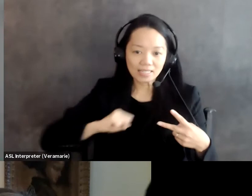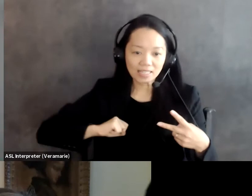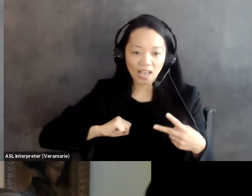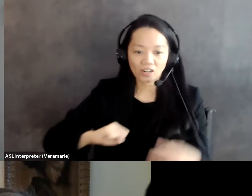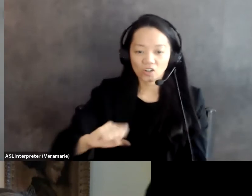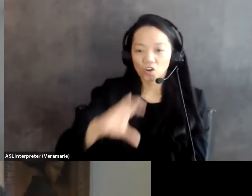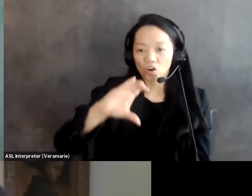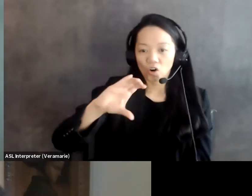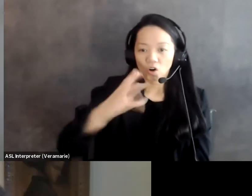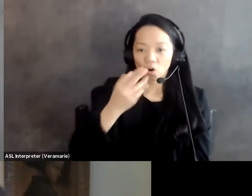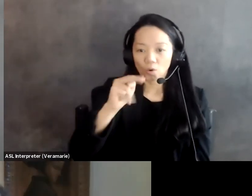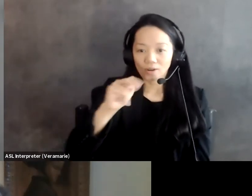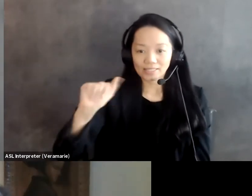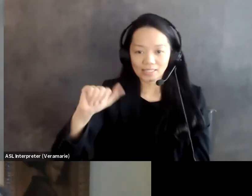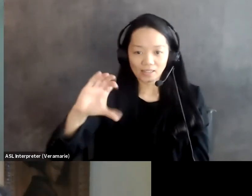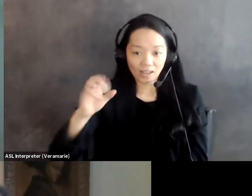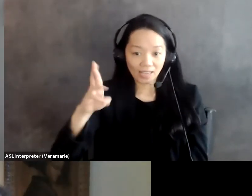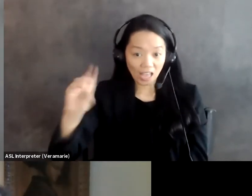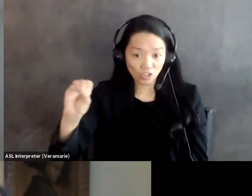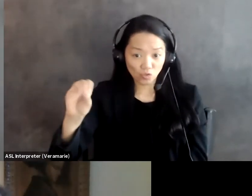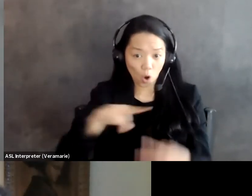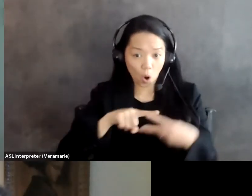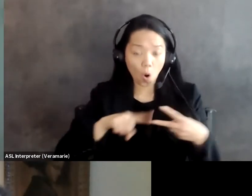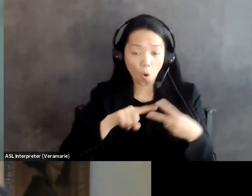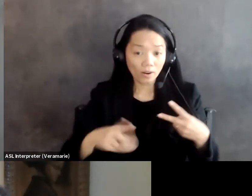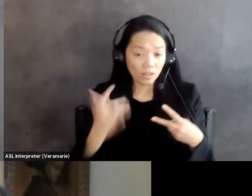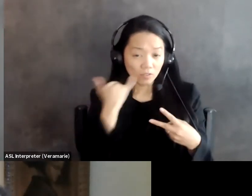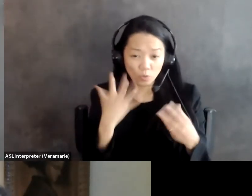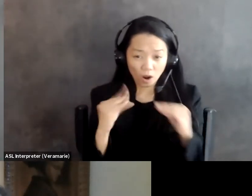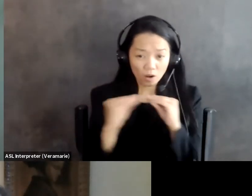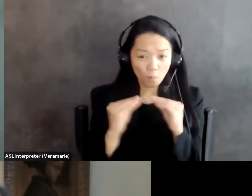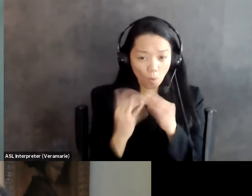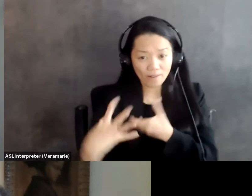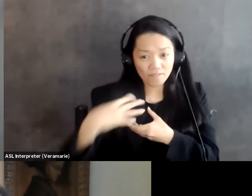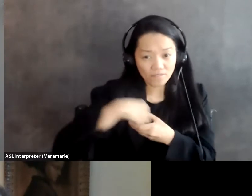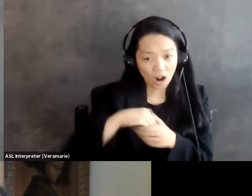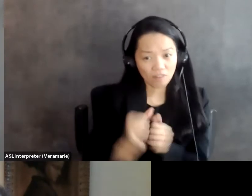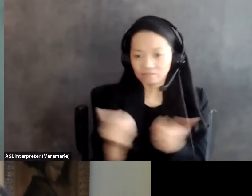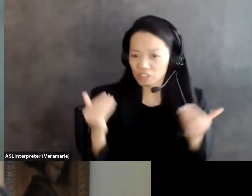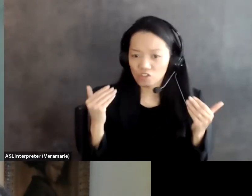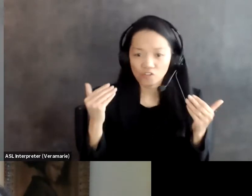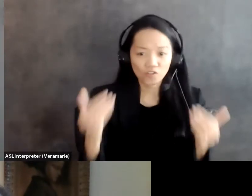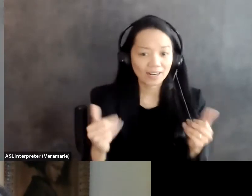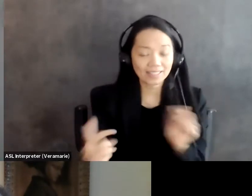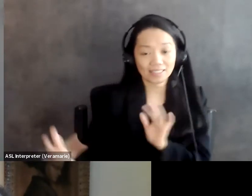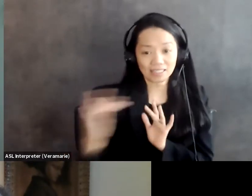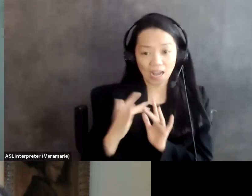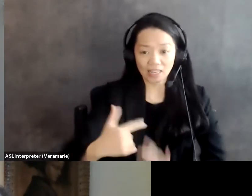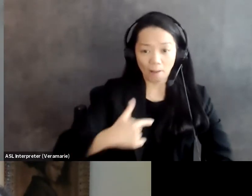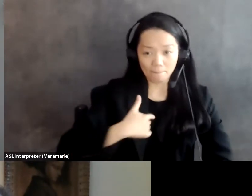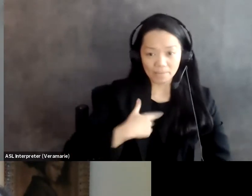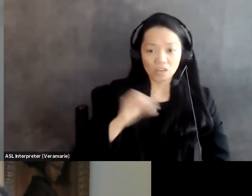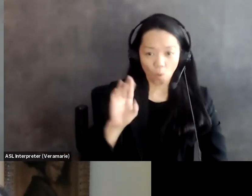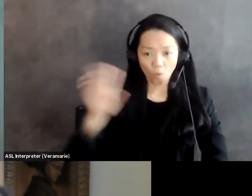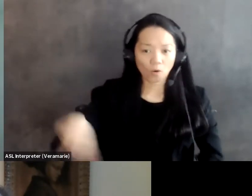you do have any additional questions, want to further engage, please feel free to reach out to me or one of